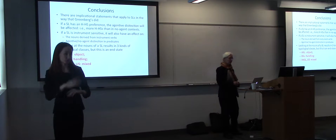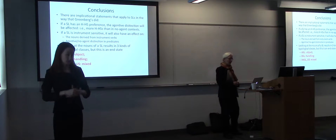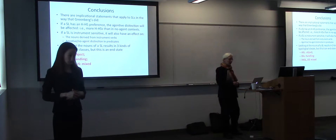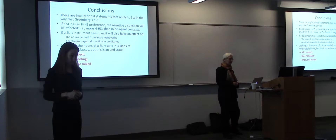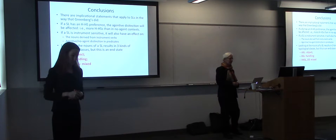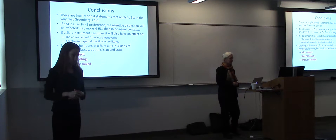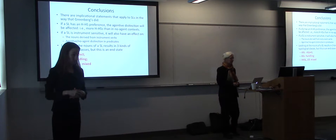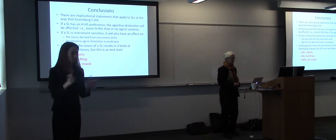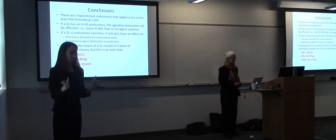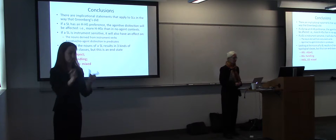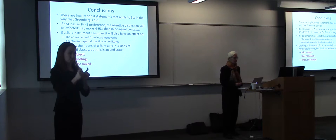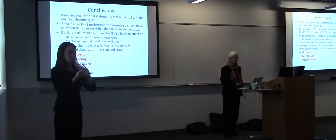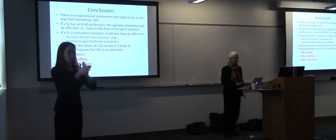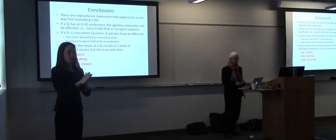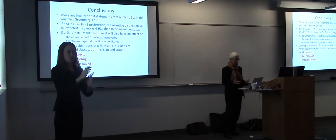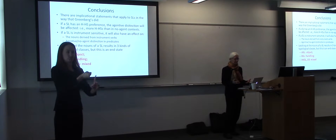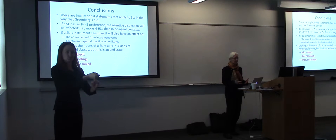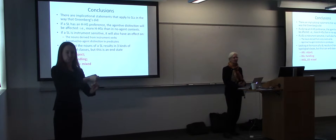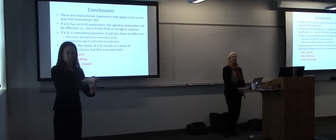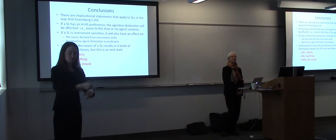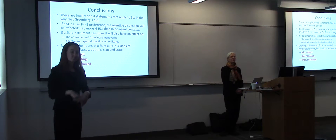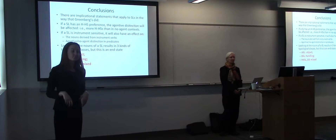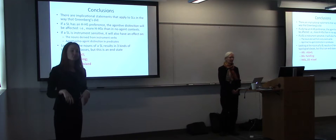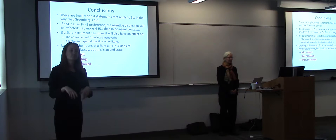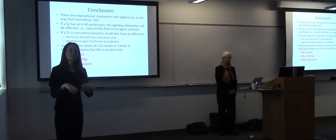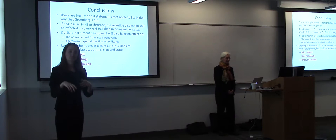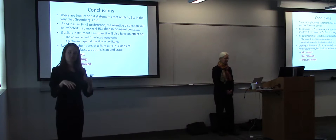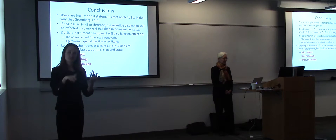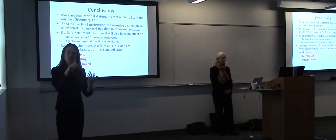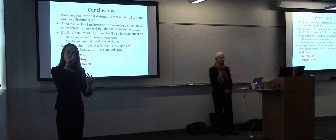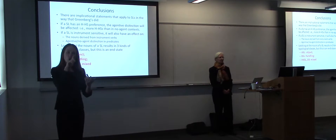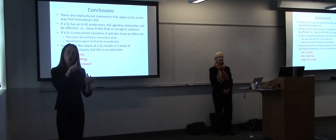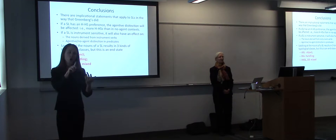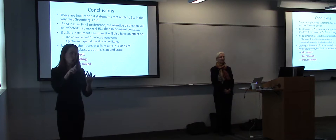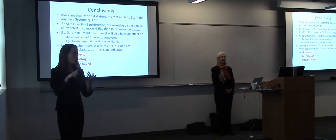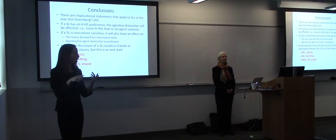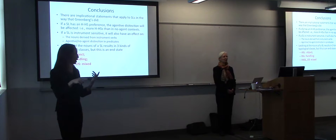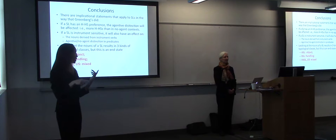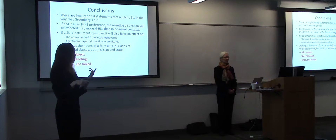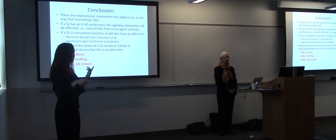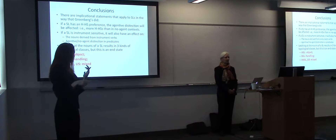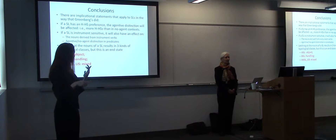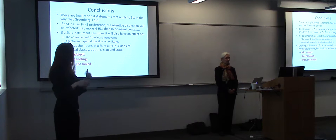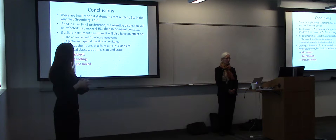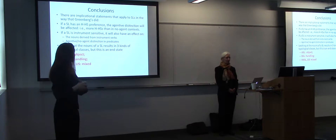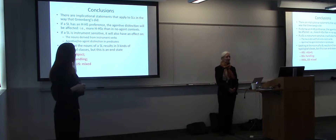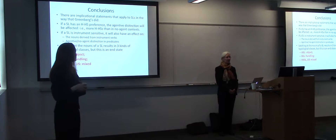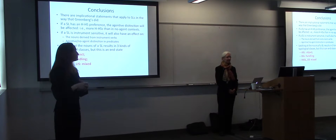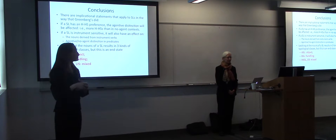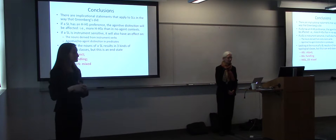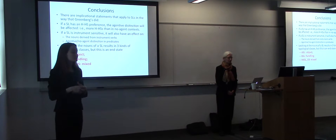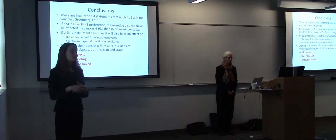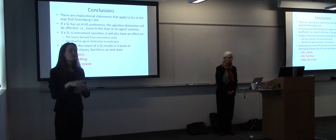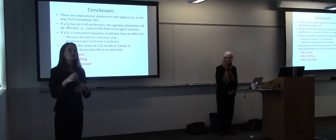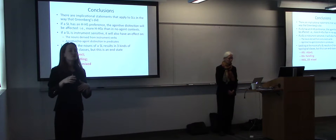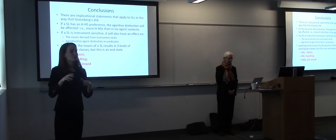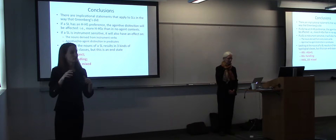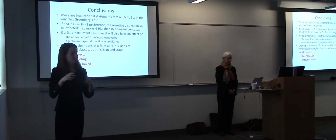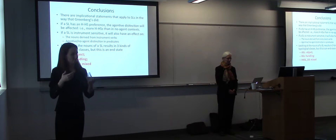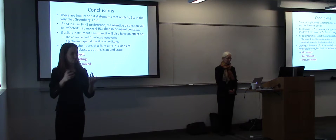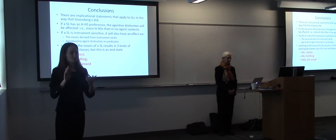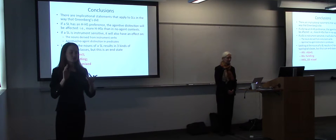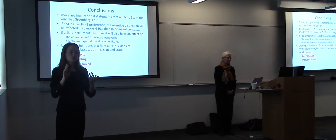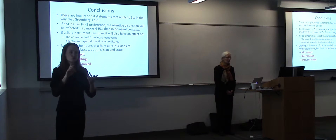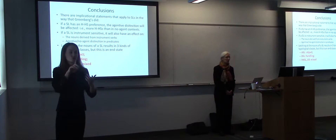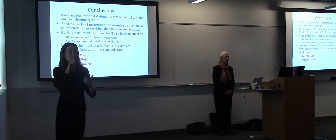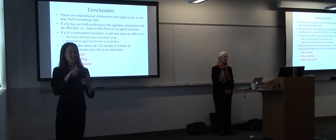So there are implicational statements that can be applied to sign language in the way that Greenberg applied his to spoken